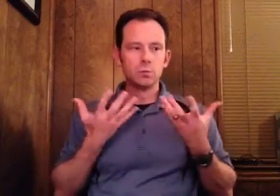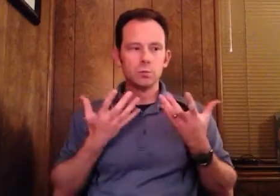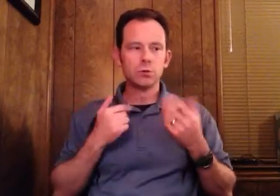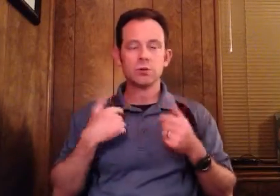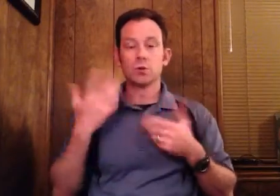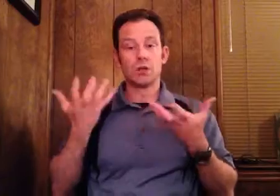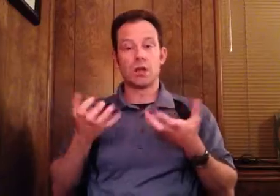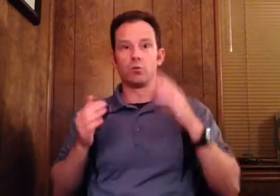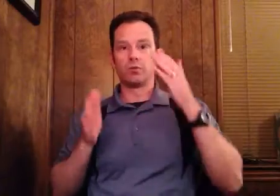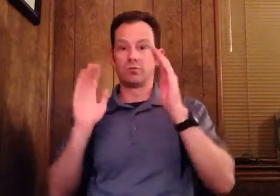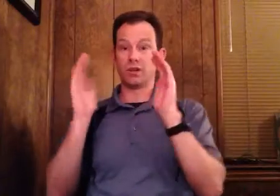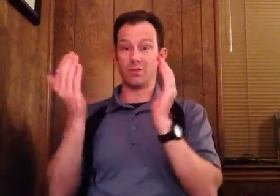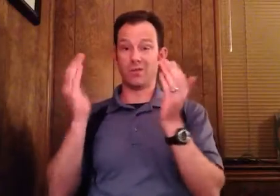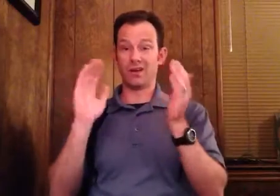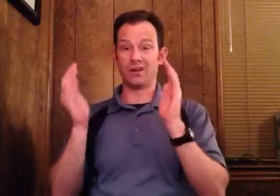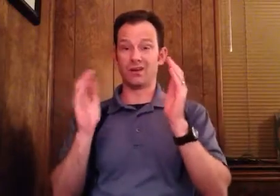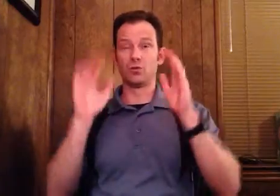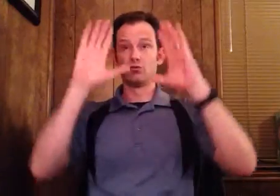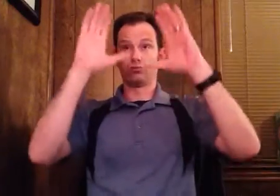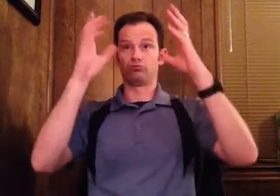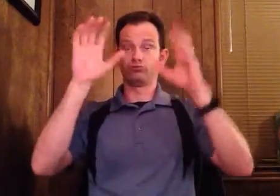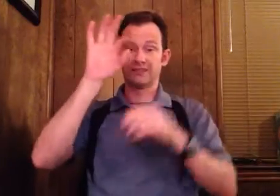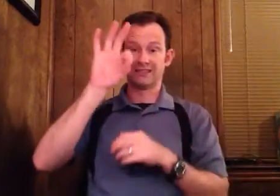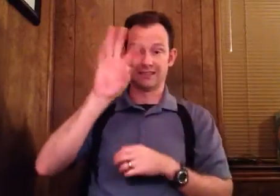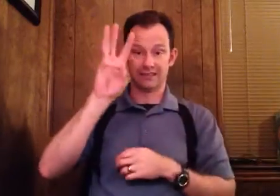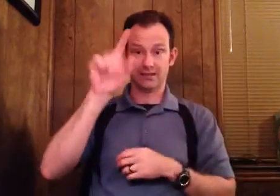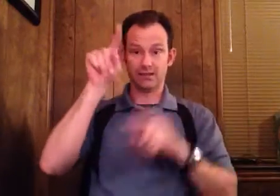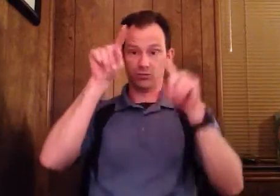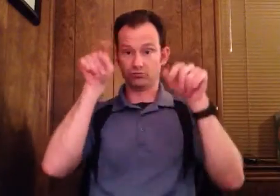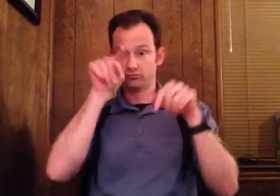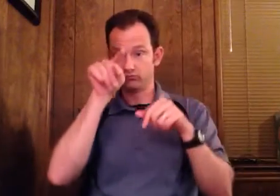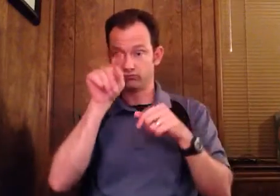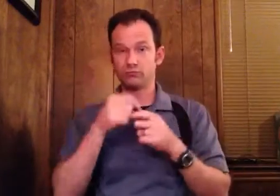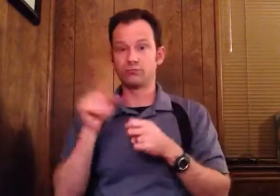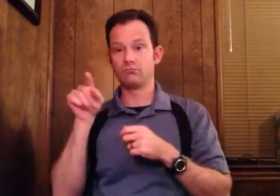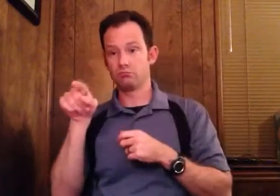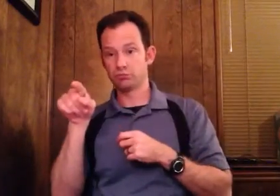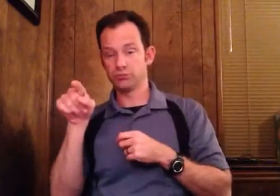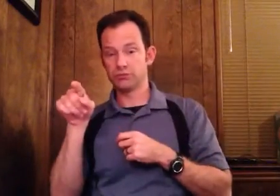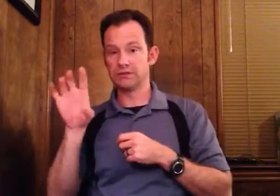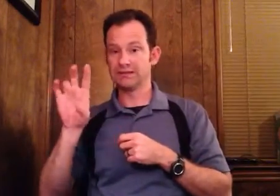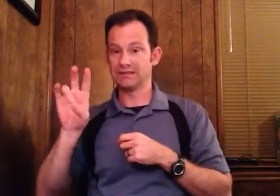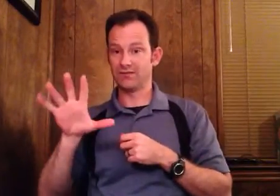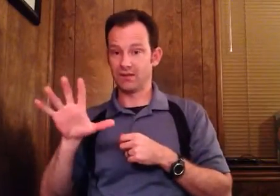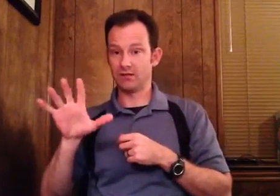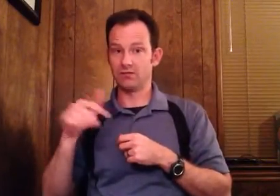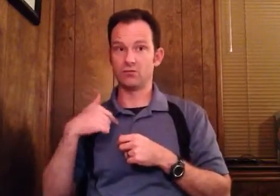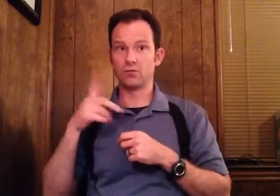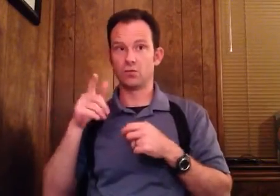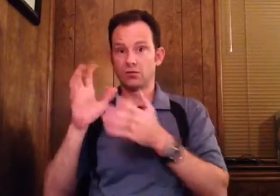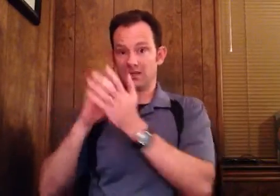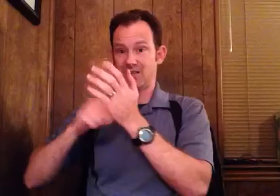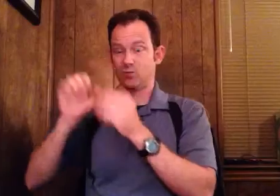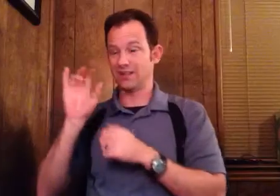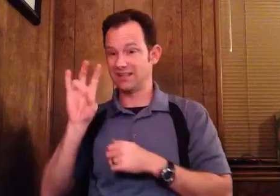comparing our whole, which is 96, and we're taking away our 75, and that